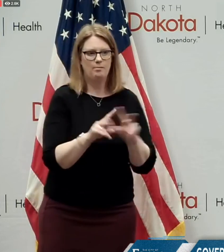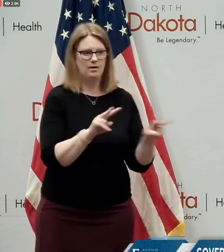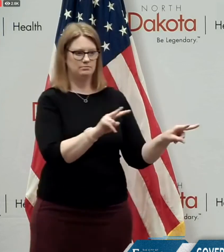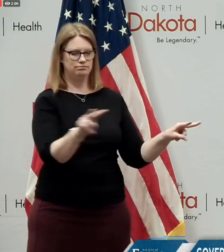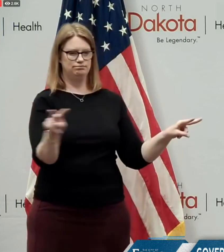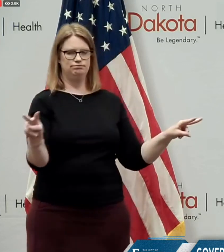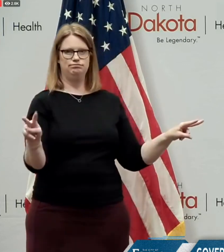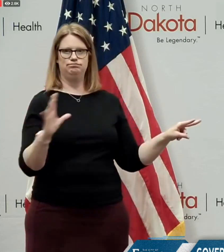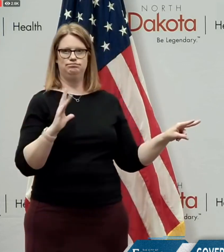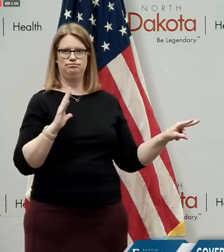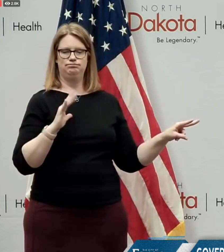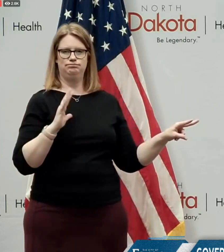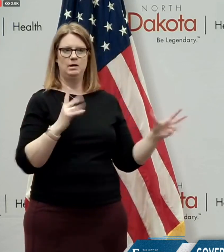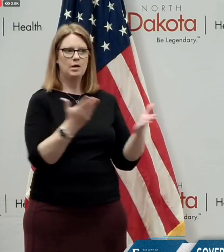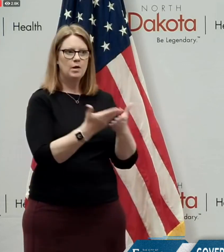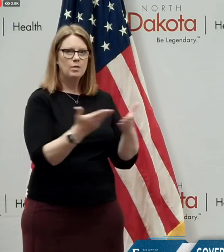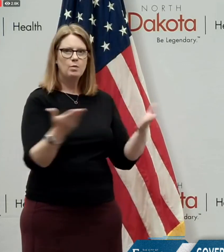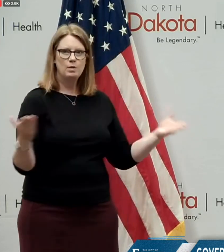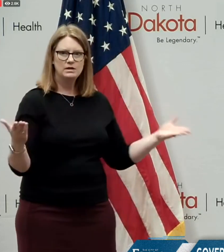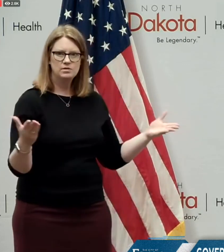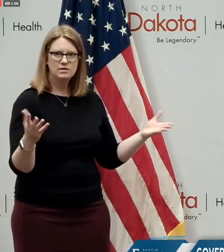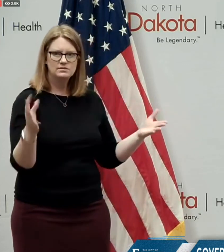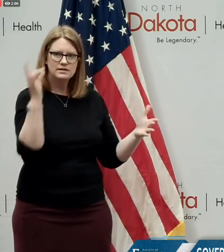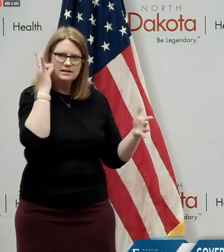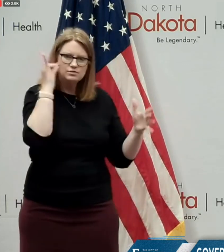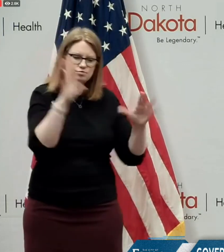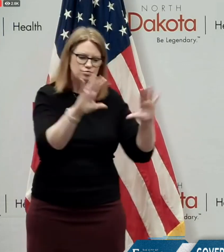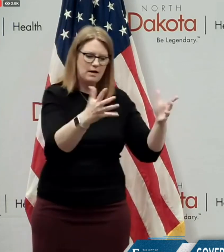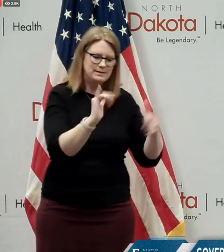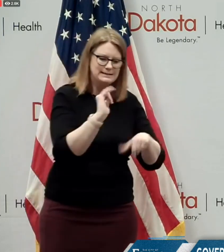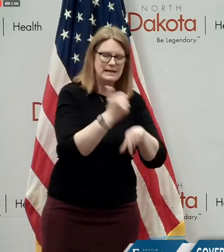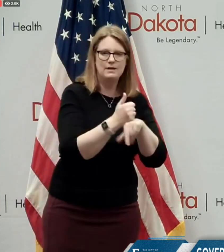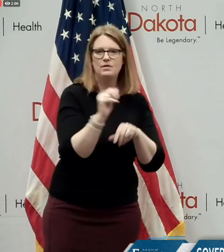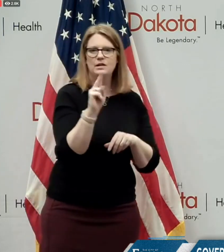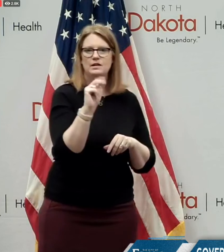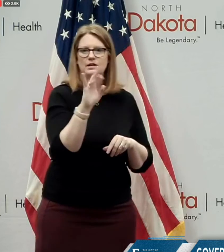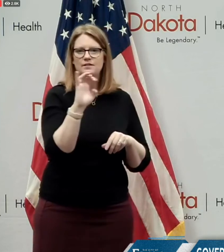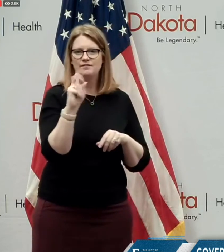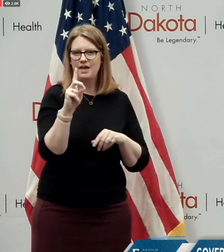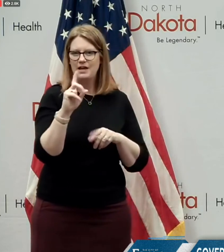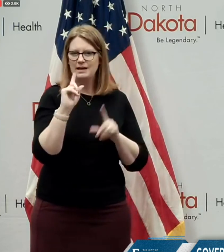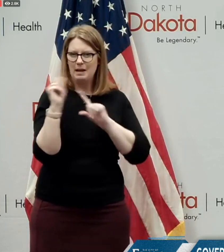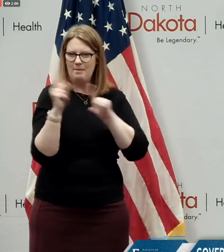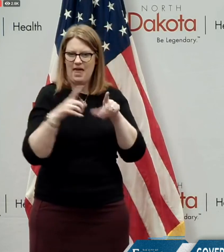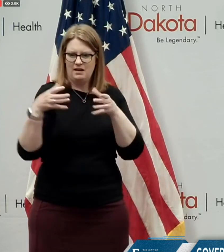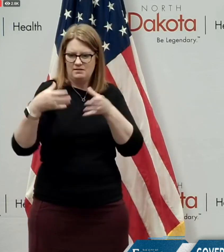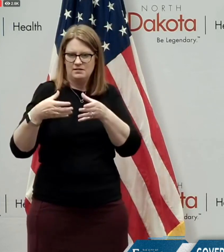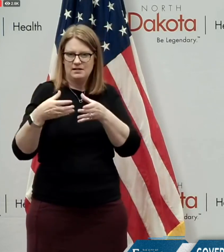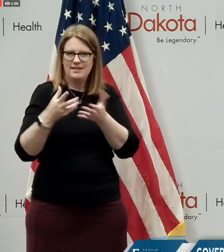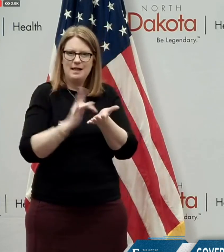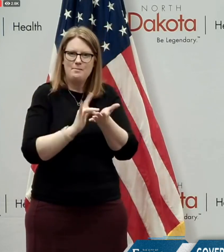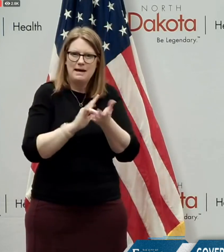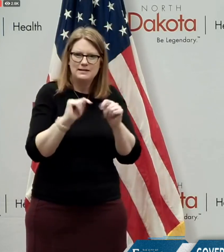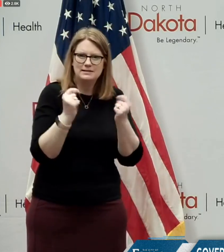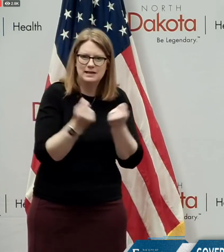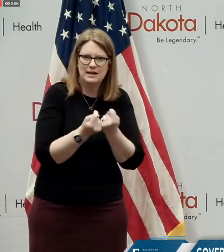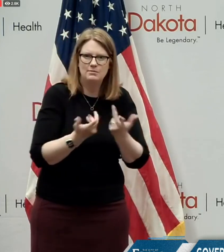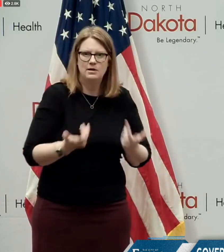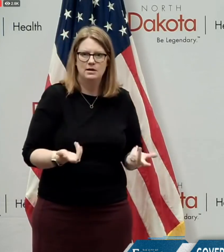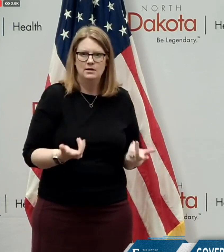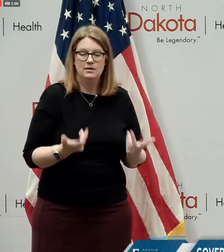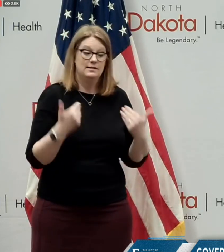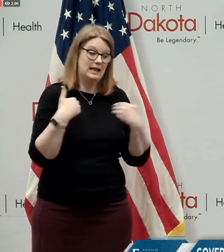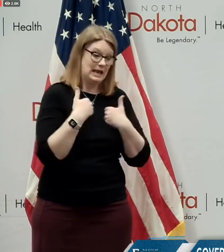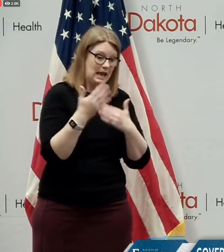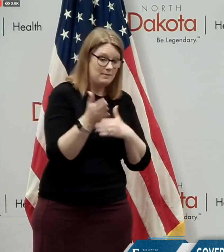the resources that the tribe has laid out for the Unified Command with the medical team. Boy, I tell you, from Game and